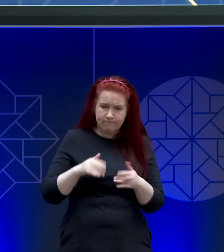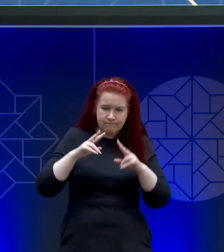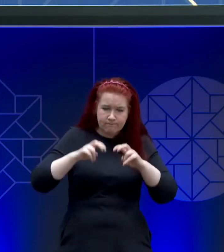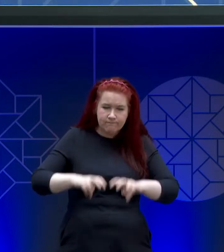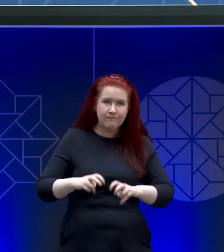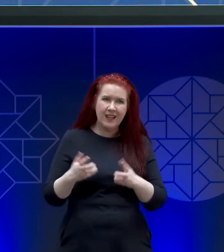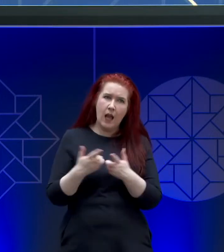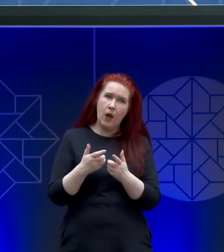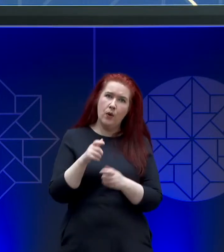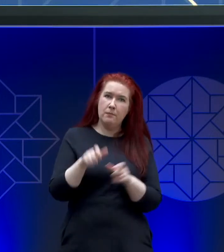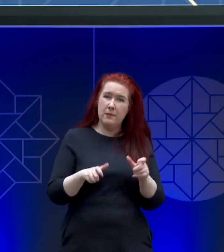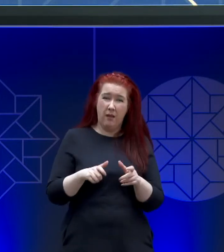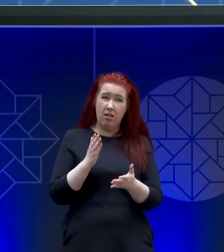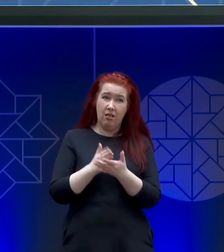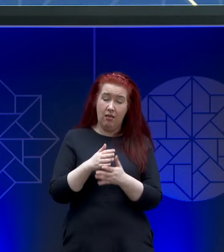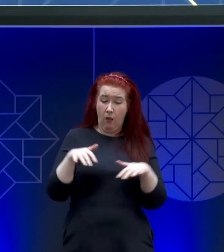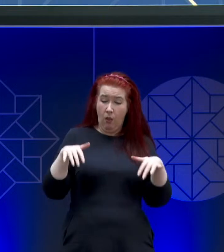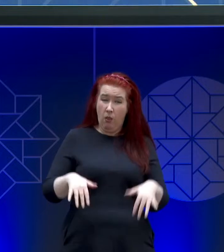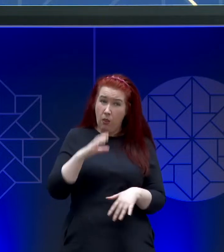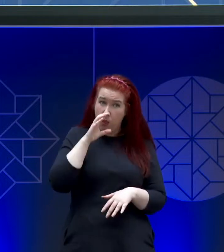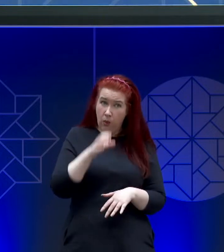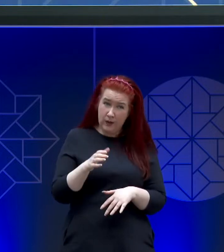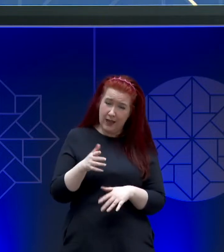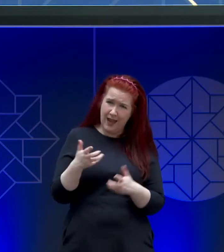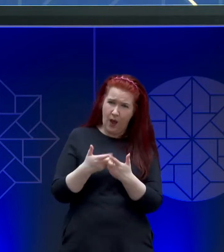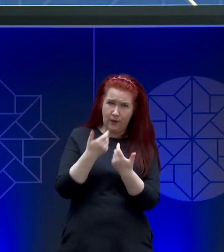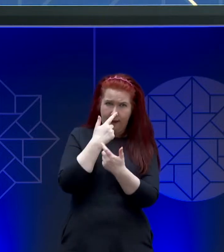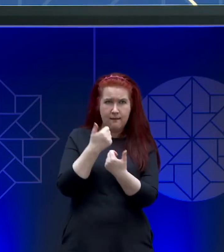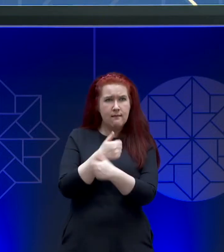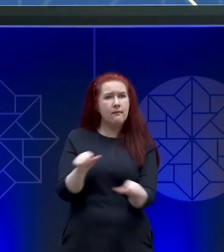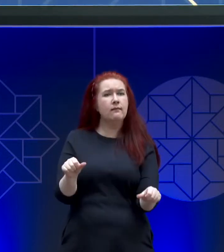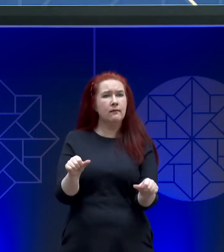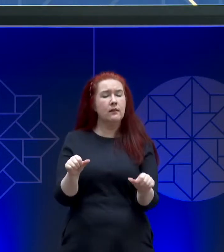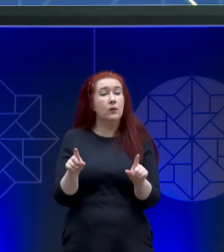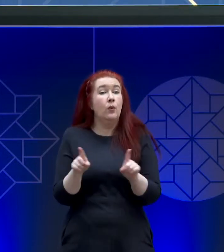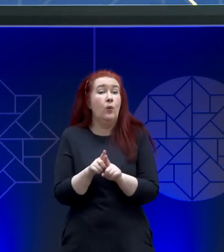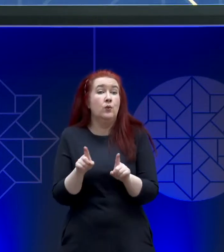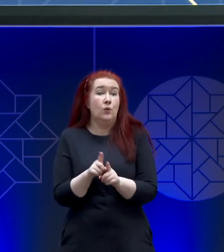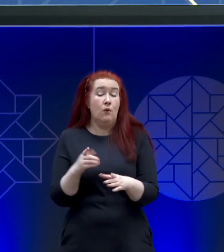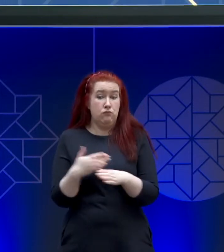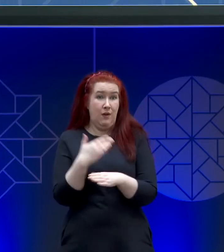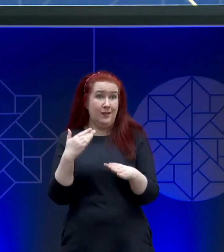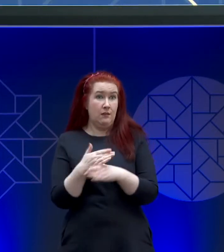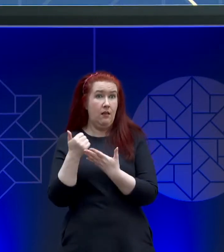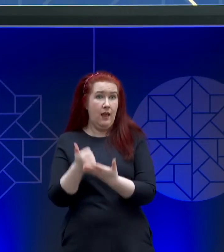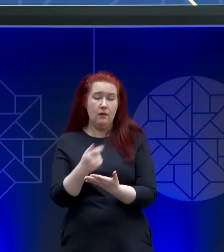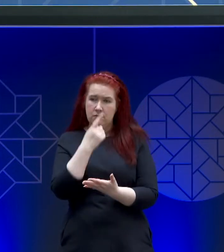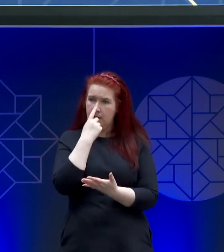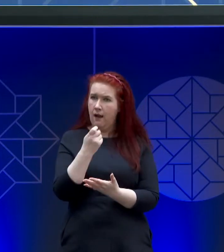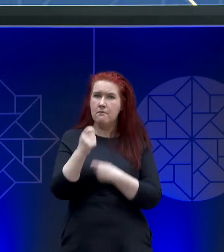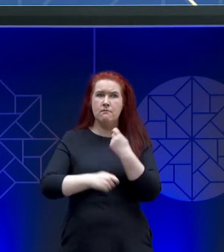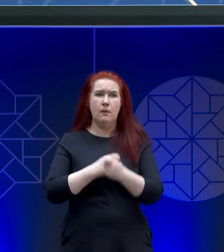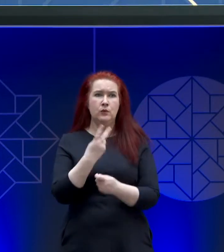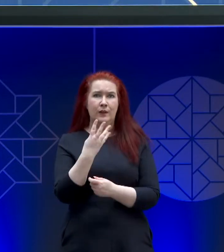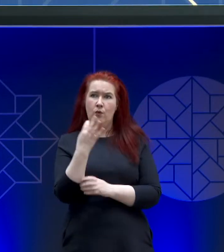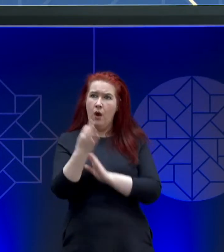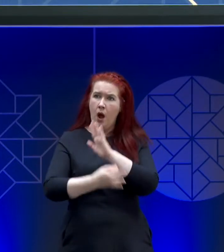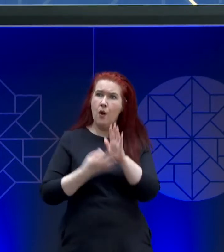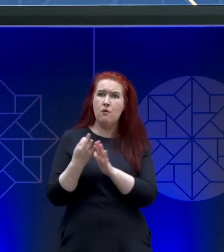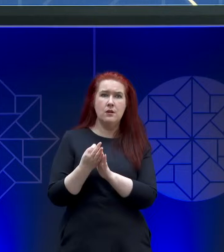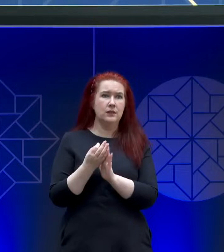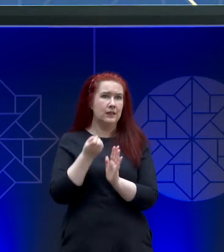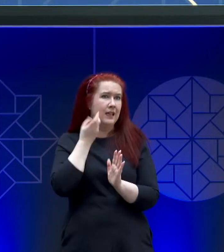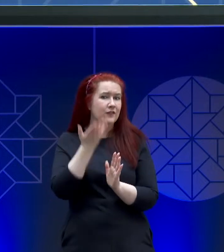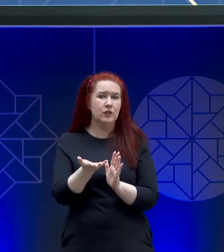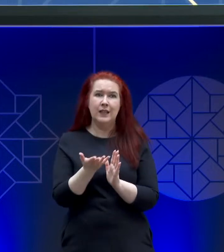with the loneliness that can come with that, but also the practical help to try and make that a 24-hour, 7-day-a-week support, not